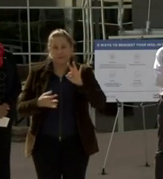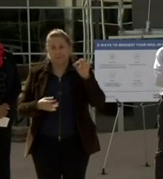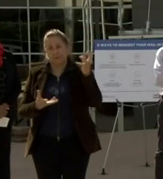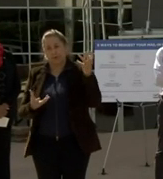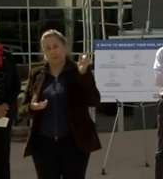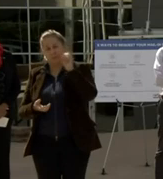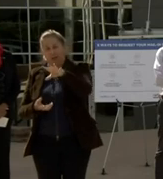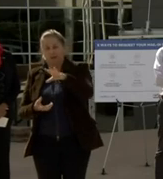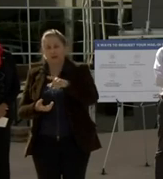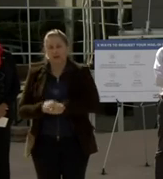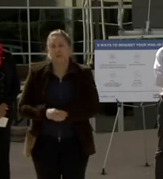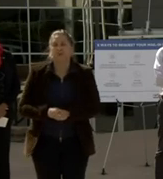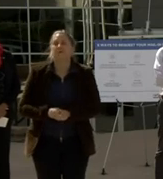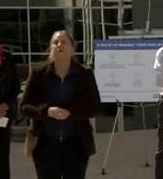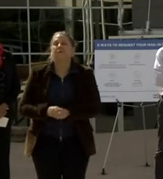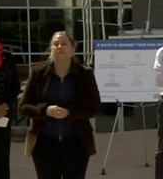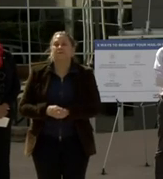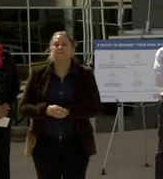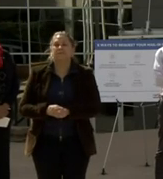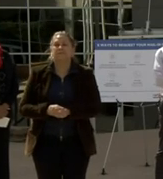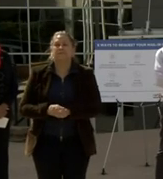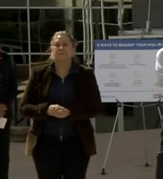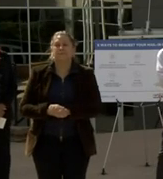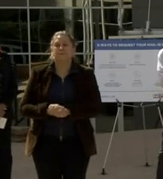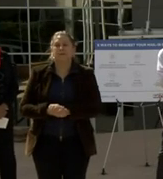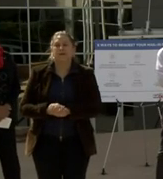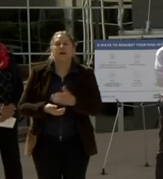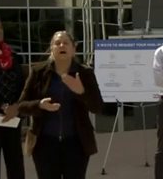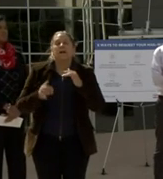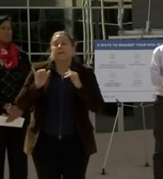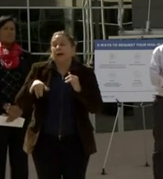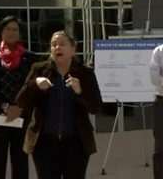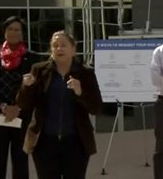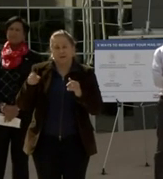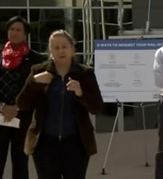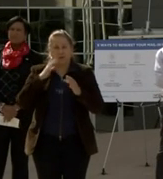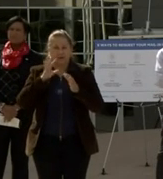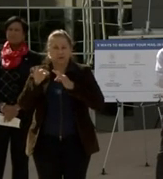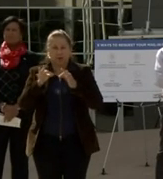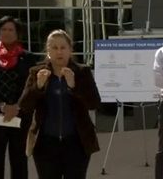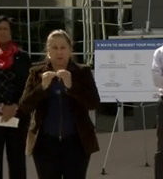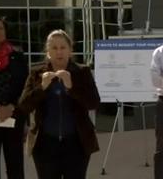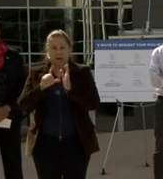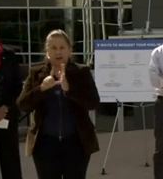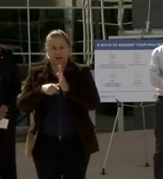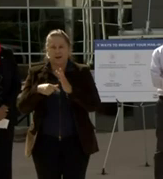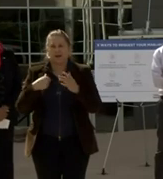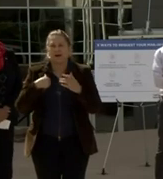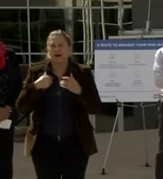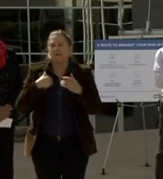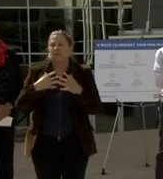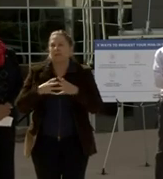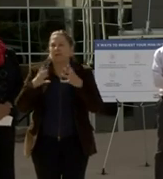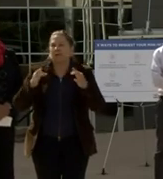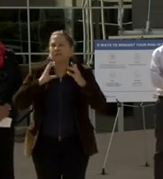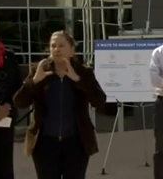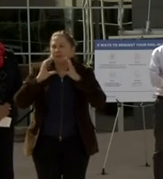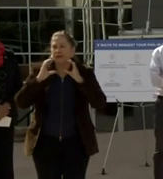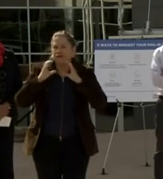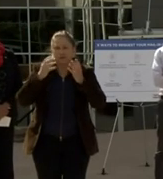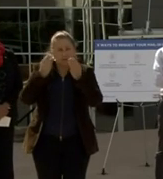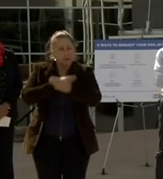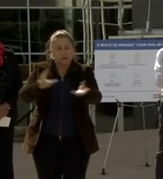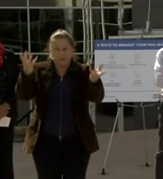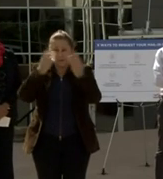vote center I'll talk about next. There will be lots of communications to voters over the next couple of months to ensure voters have all the